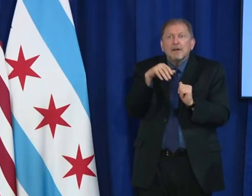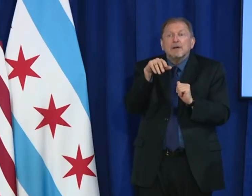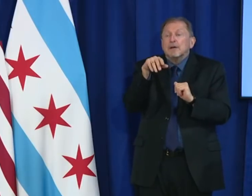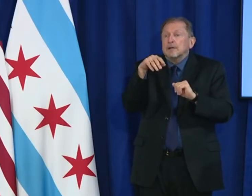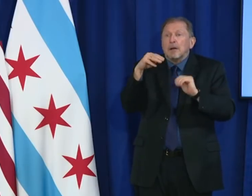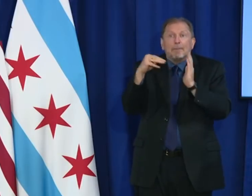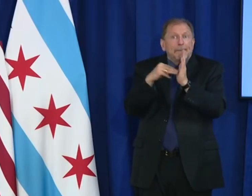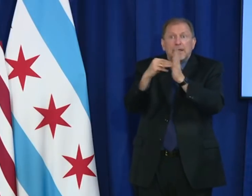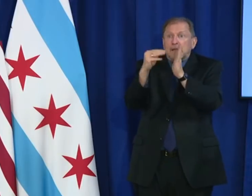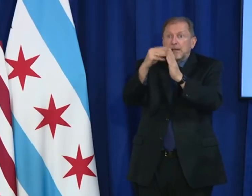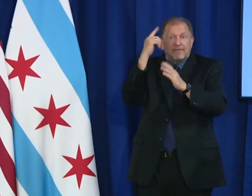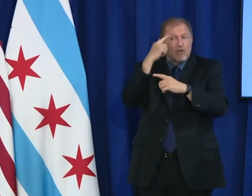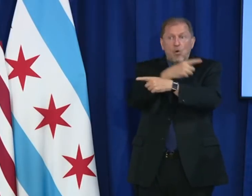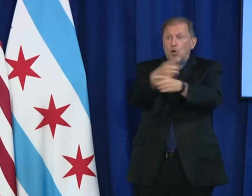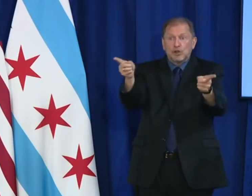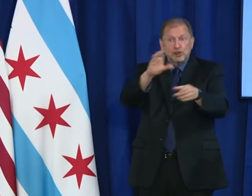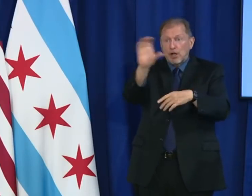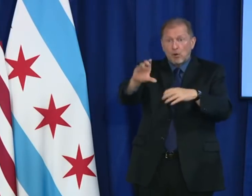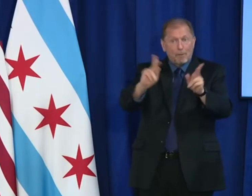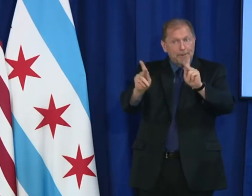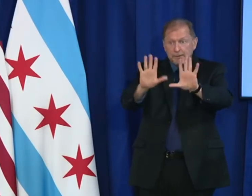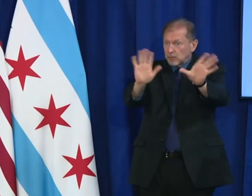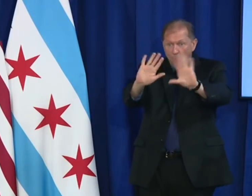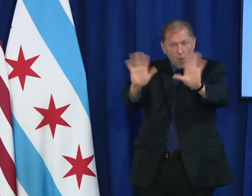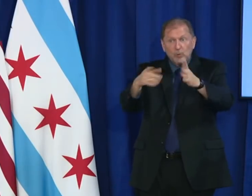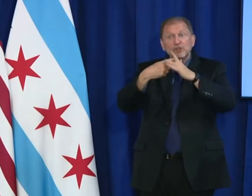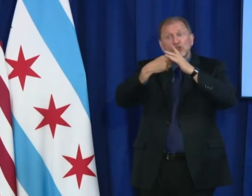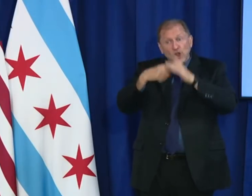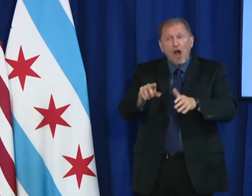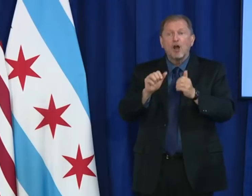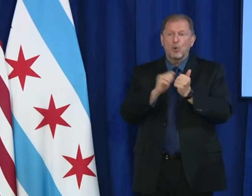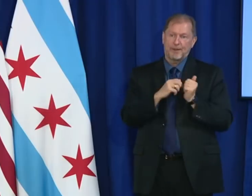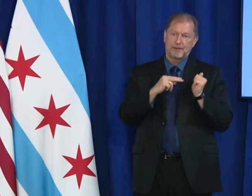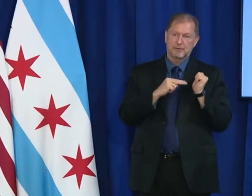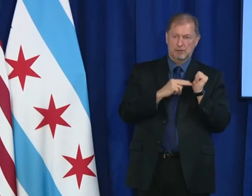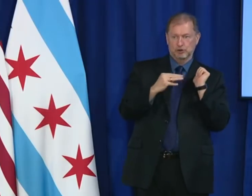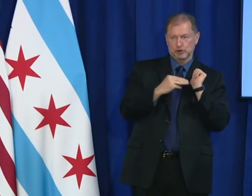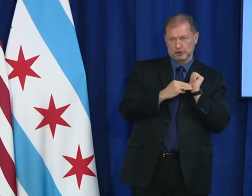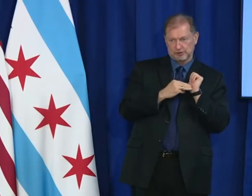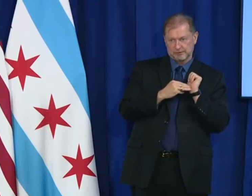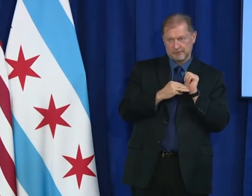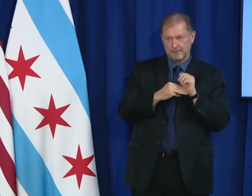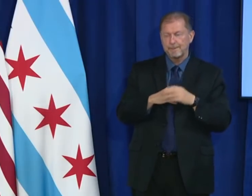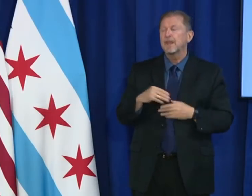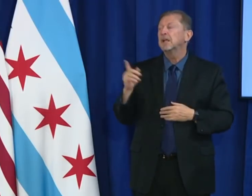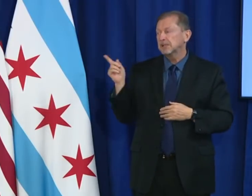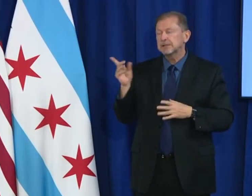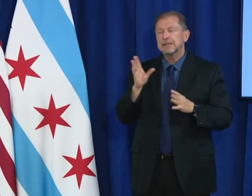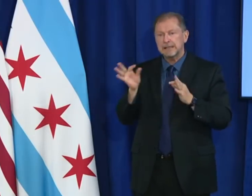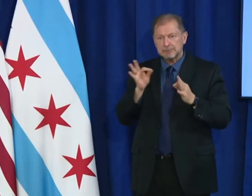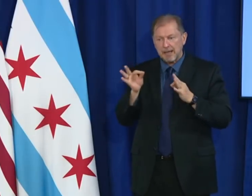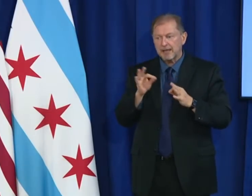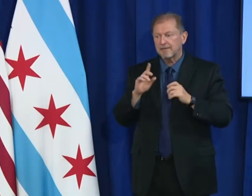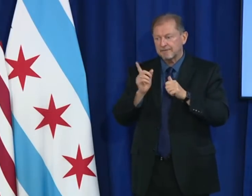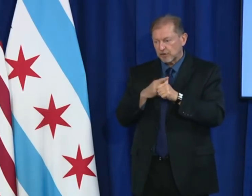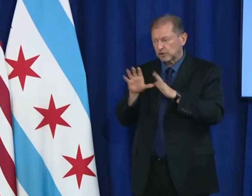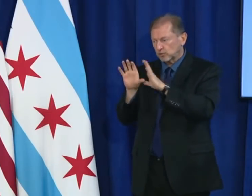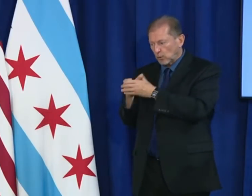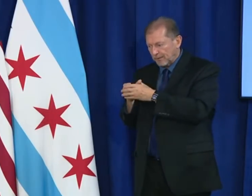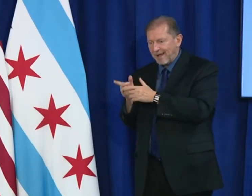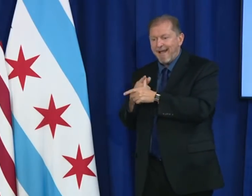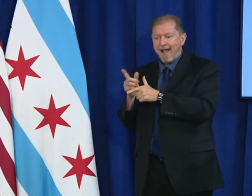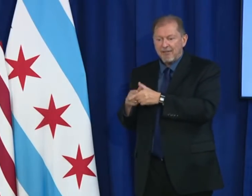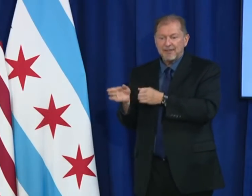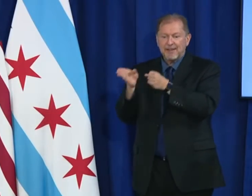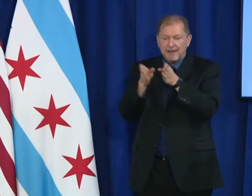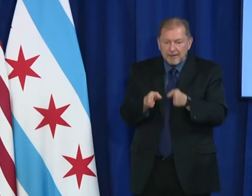2.7 million Chicagoans and having that available. And we didn't talk a lot of detail about the prioritization, but this will continue sort of